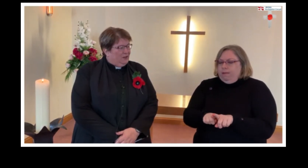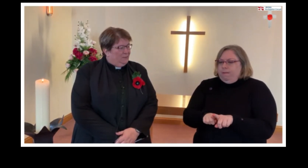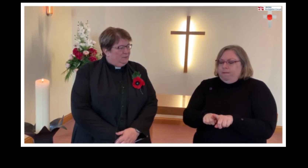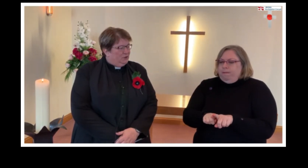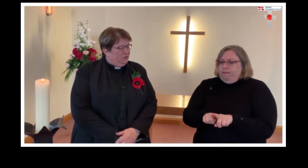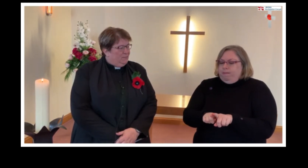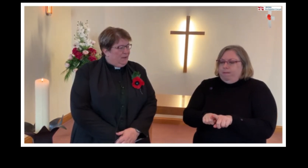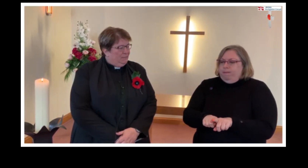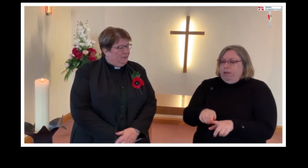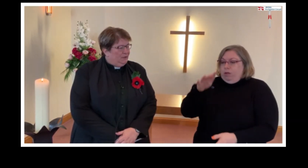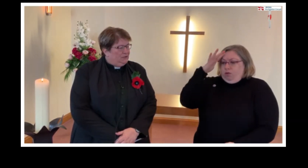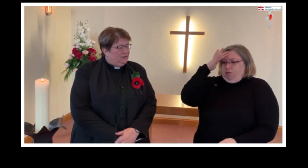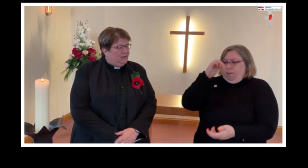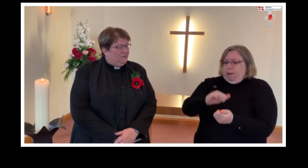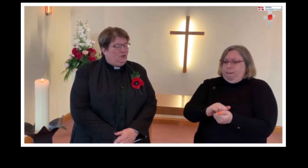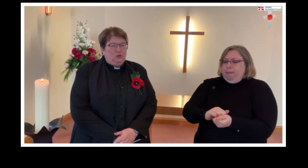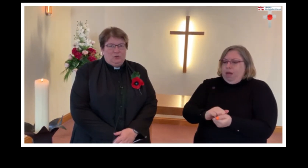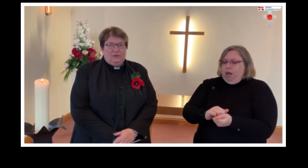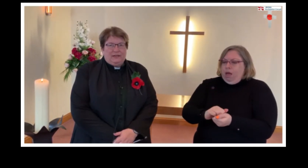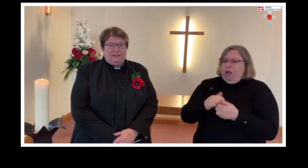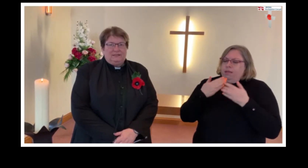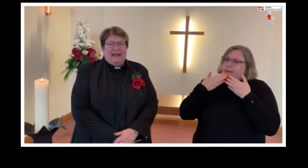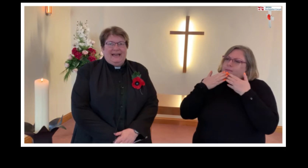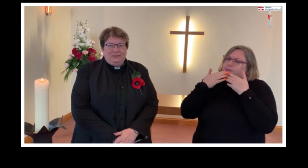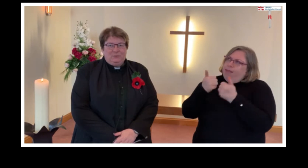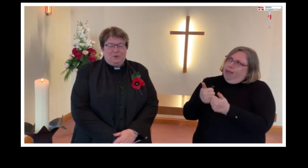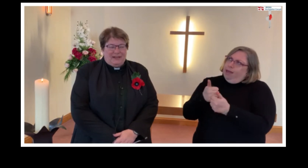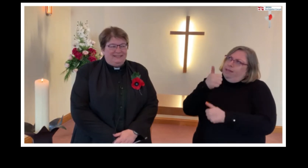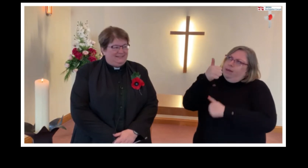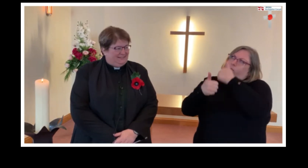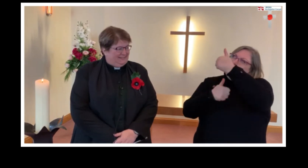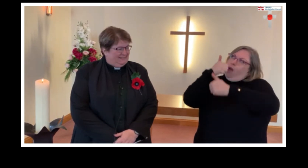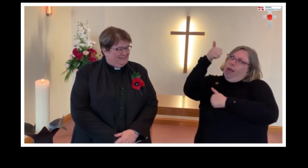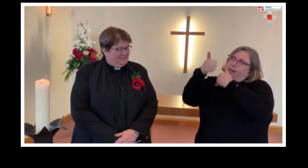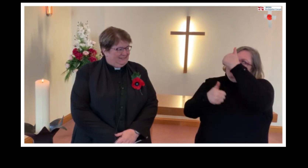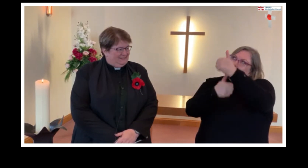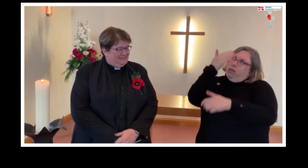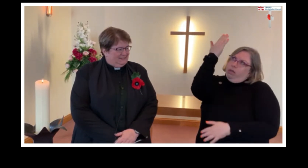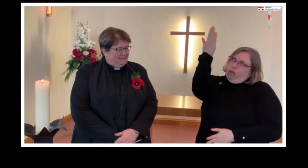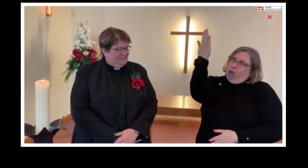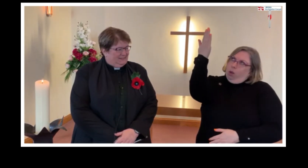We have come to remember to give you thanks and praise.